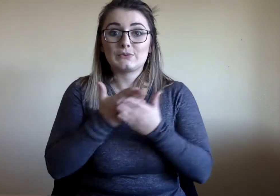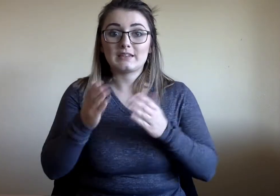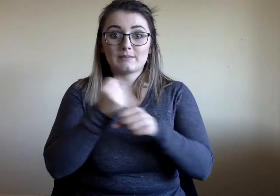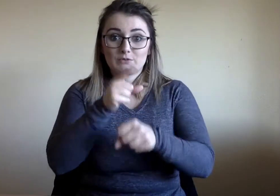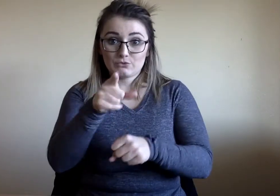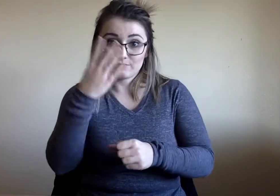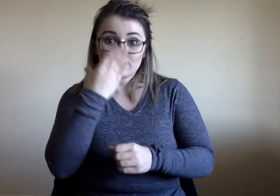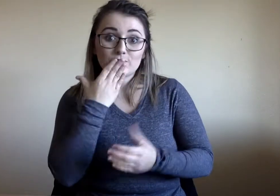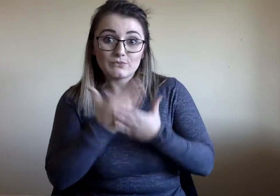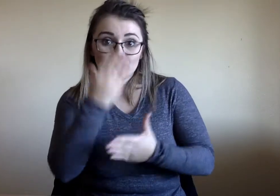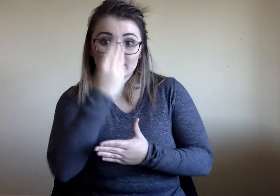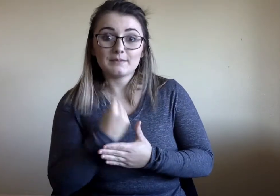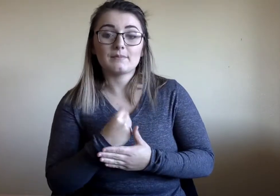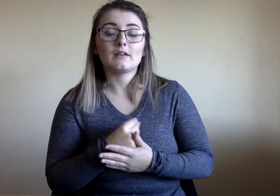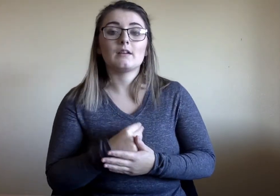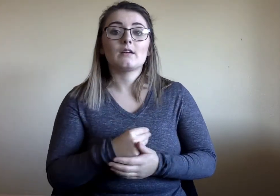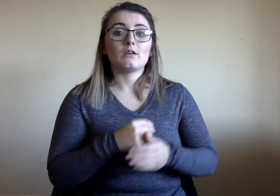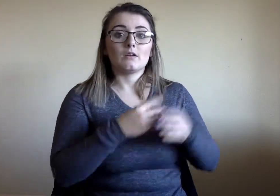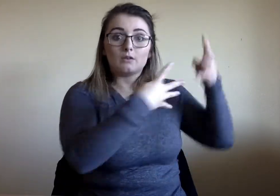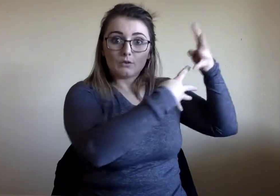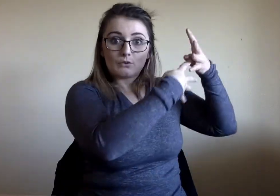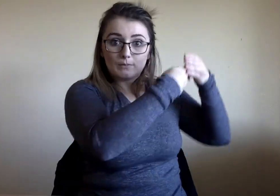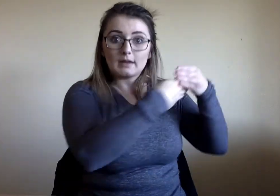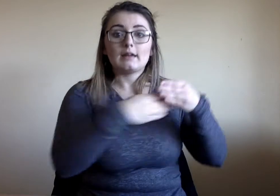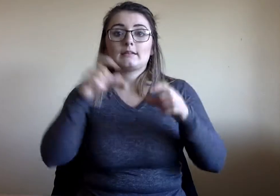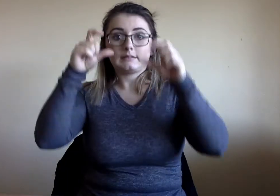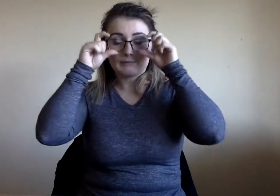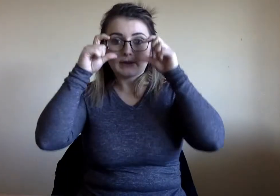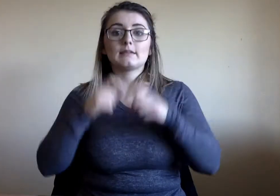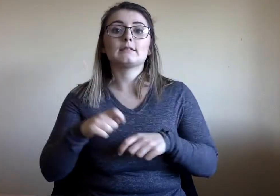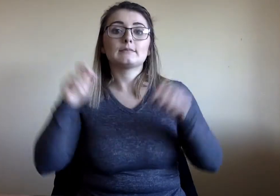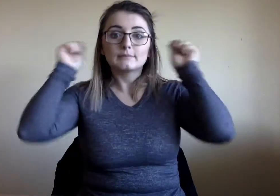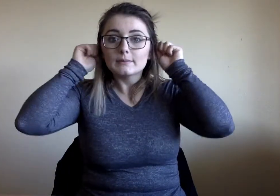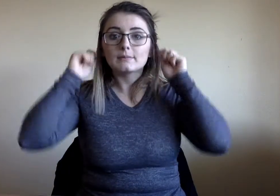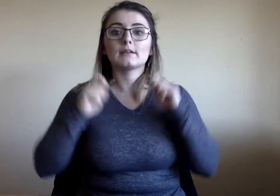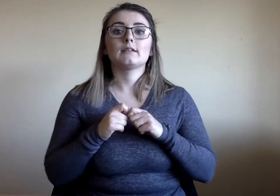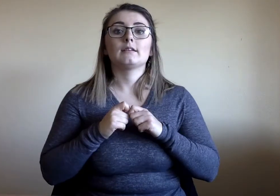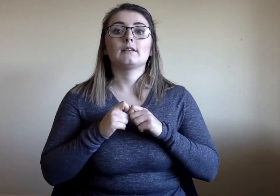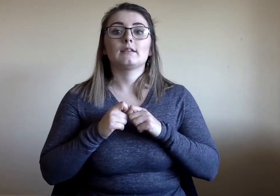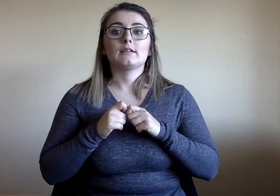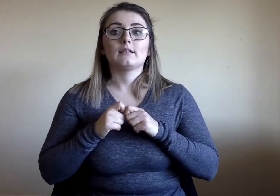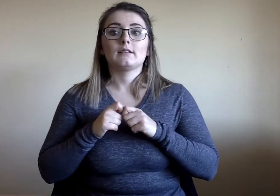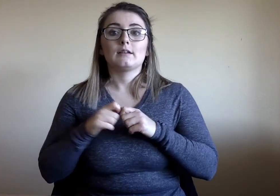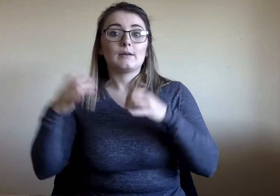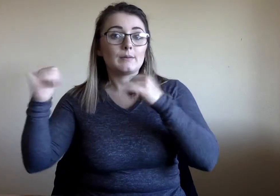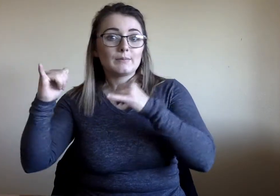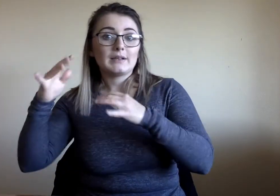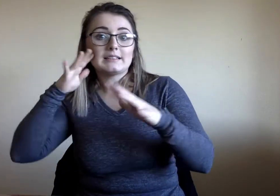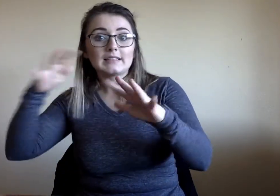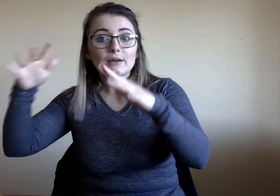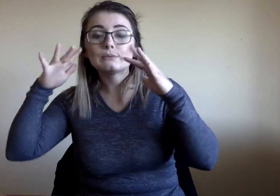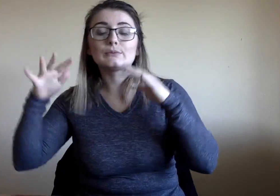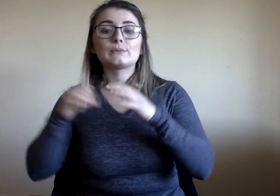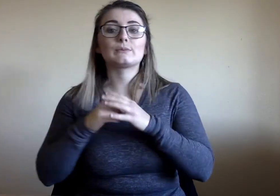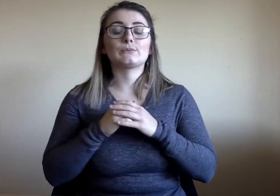the blinds, use earplugs, use an eye mask, use a humidifier during the winter, and play rain sounds before bed. Alexa, play rain